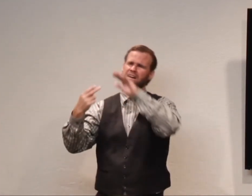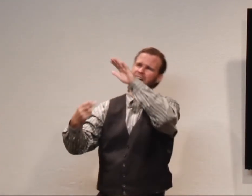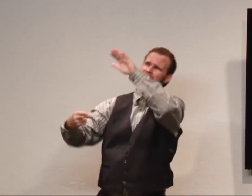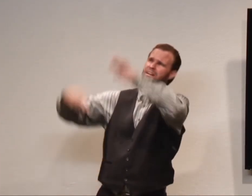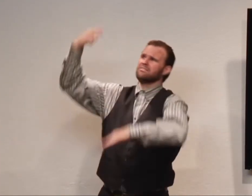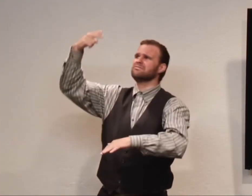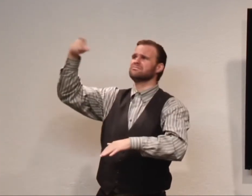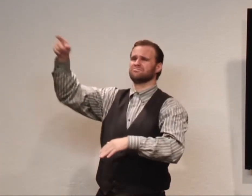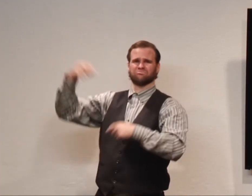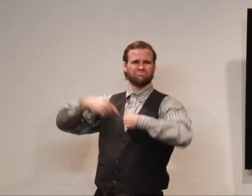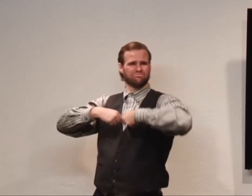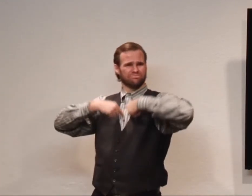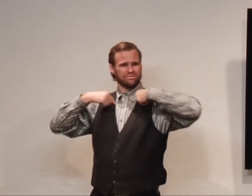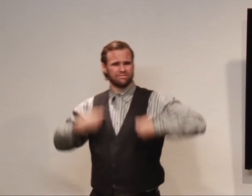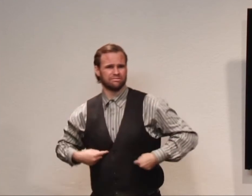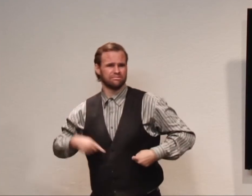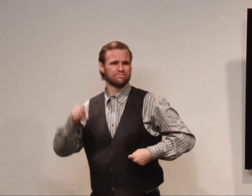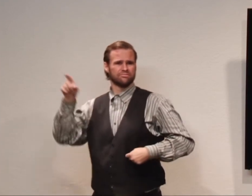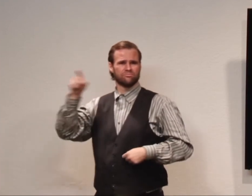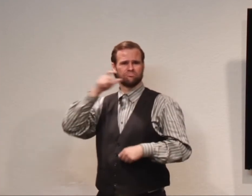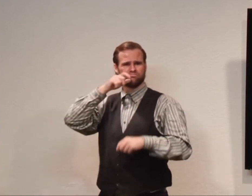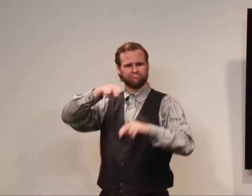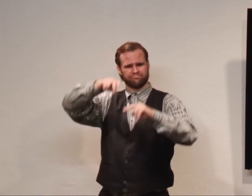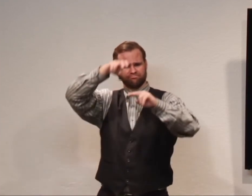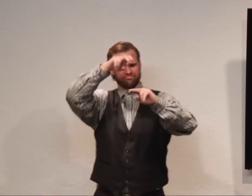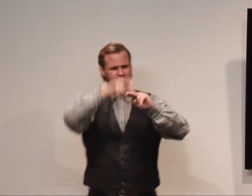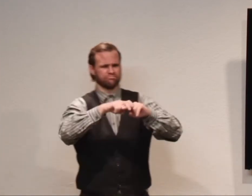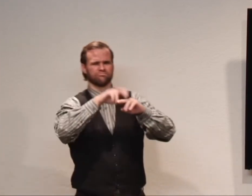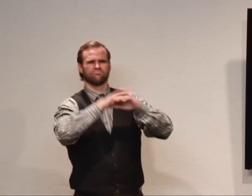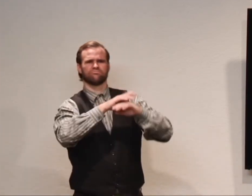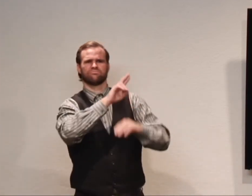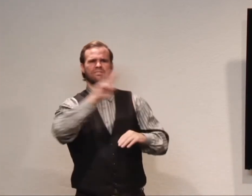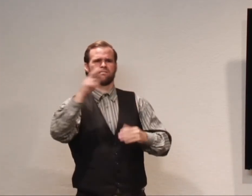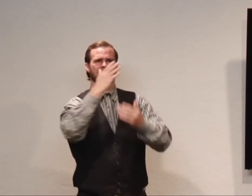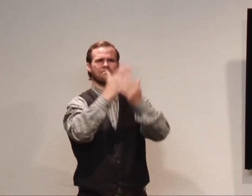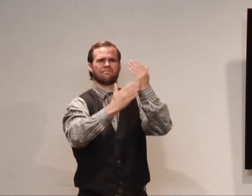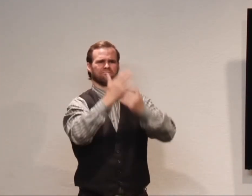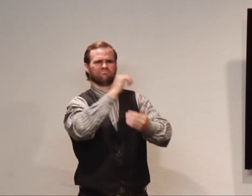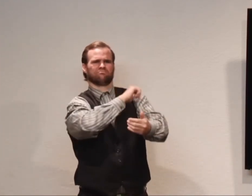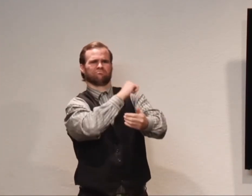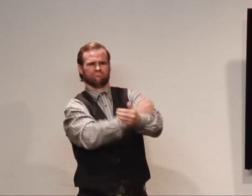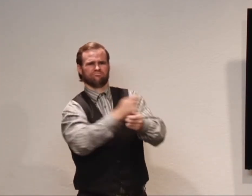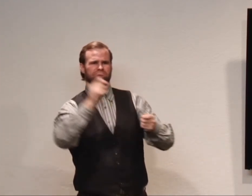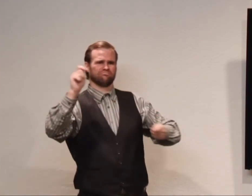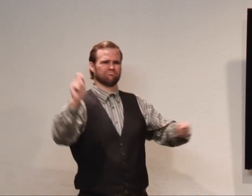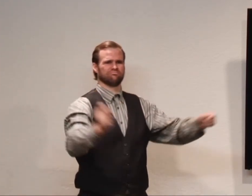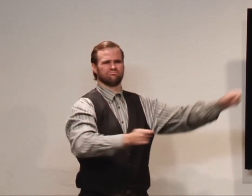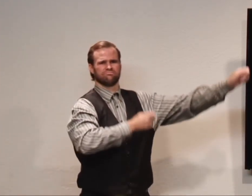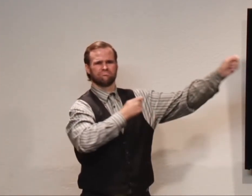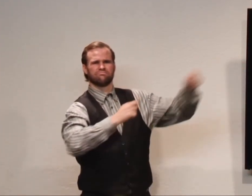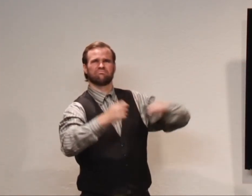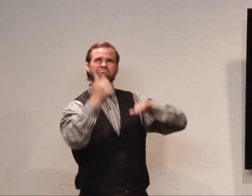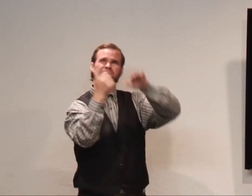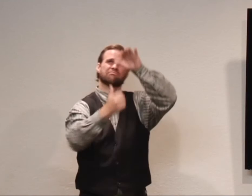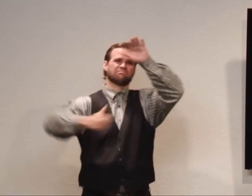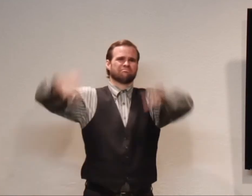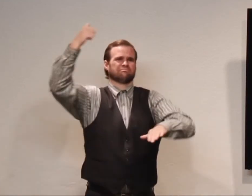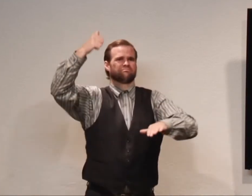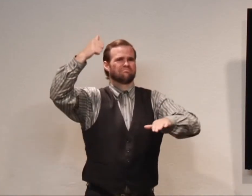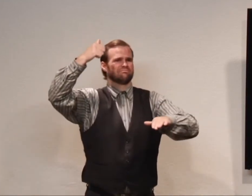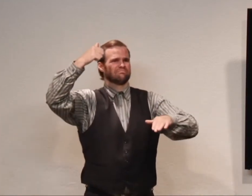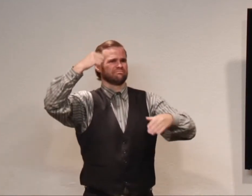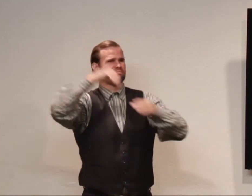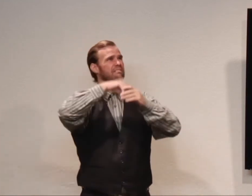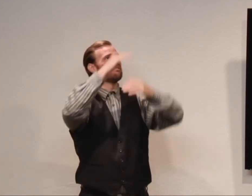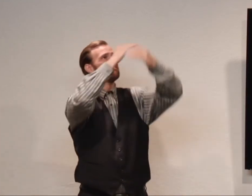Now, in all these things, we are saying the chief point of this, we have such a high priest who sat